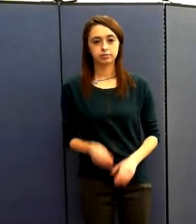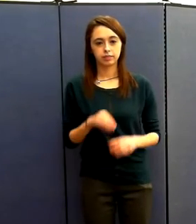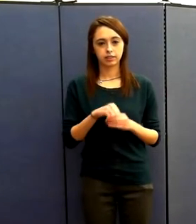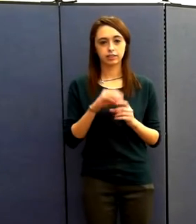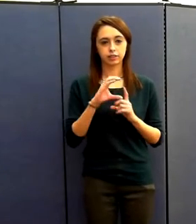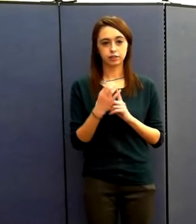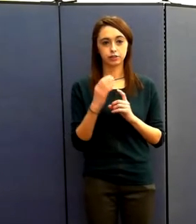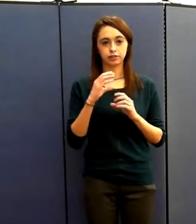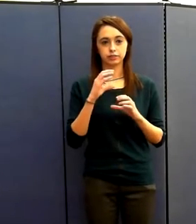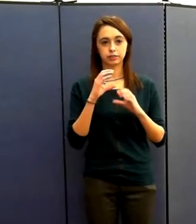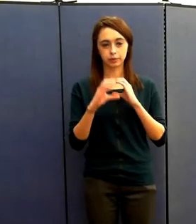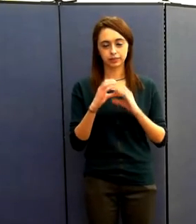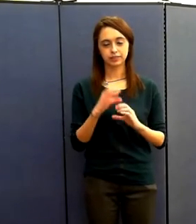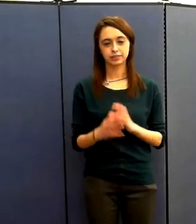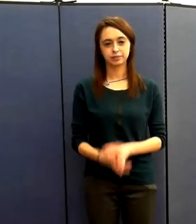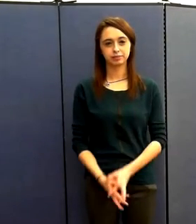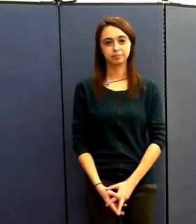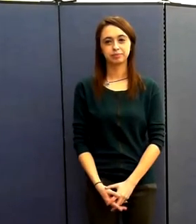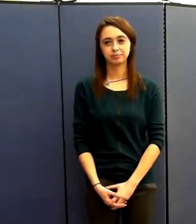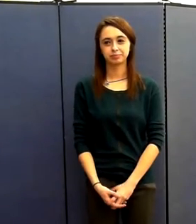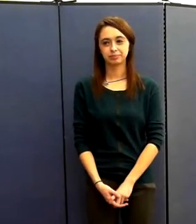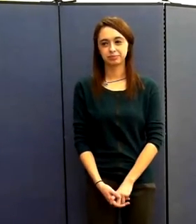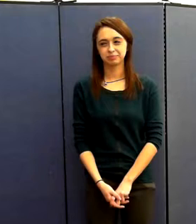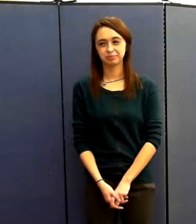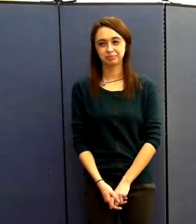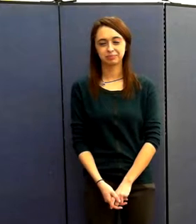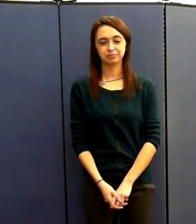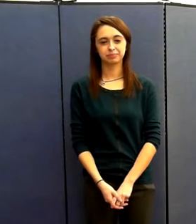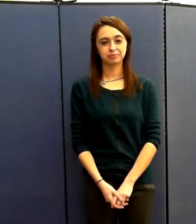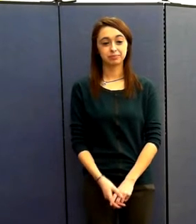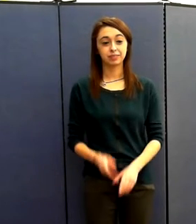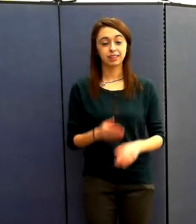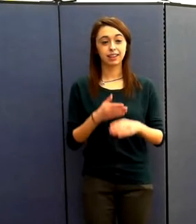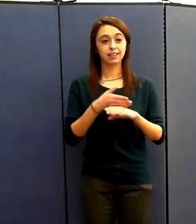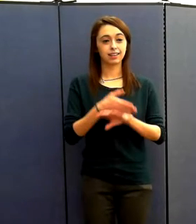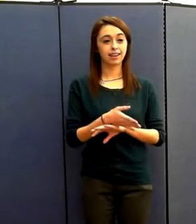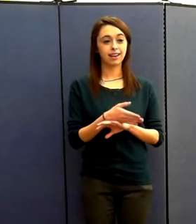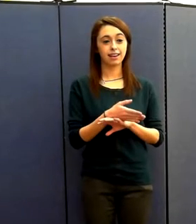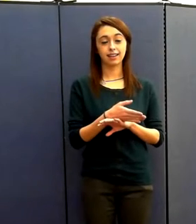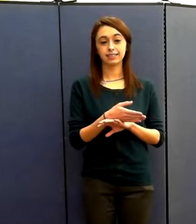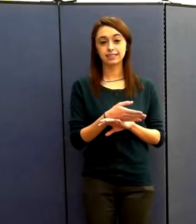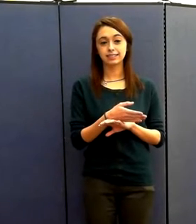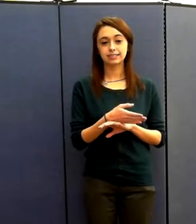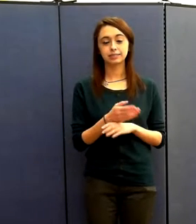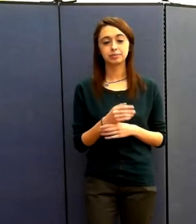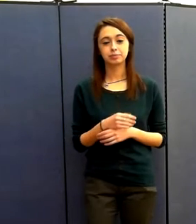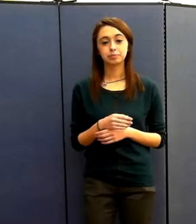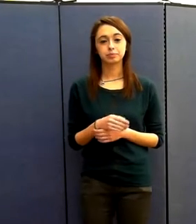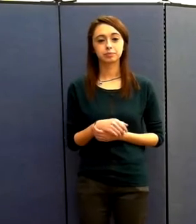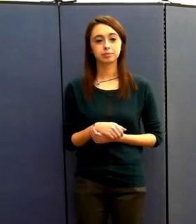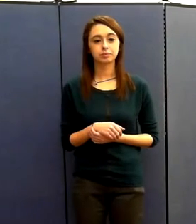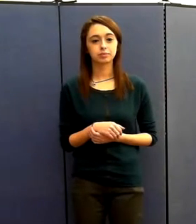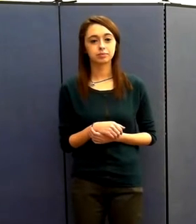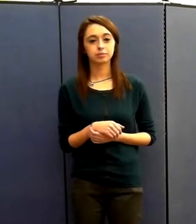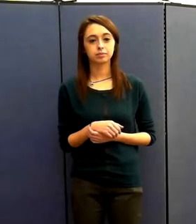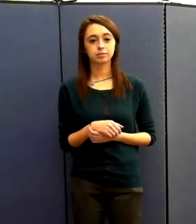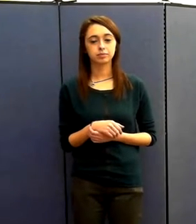Okay, so the next place that I want to go is getting into this dialectical